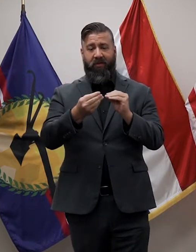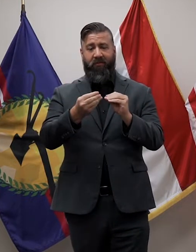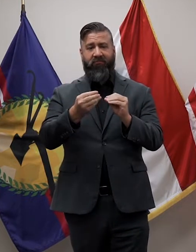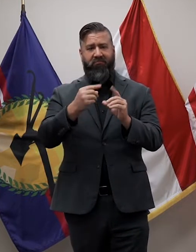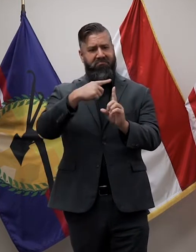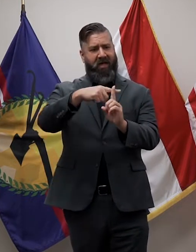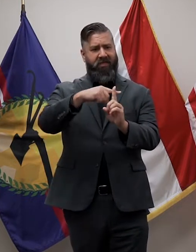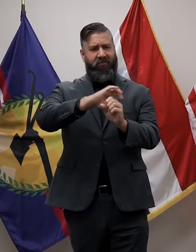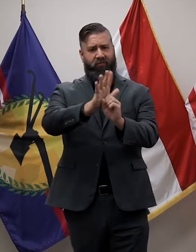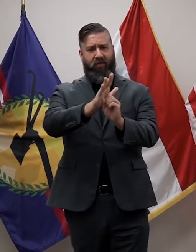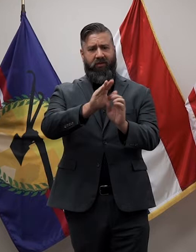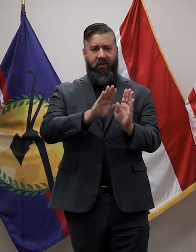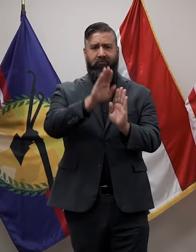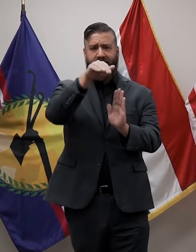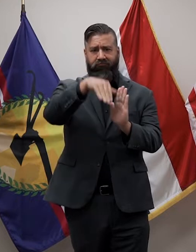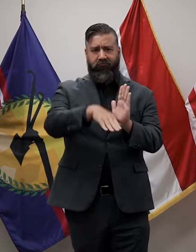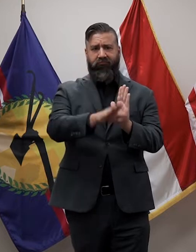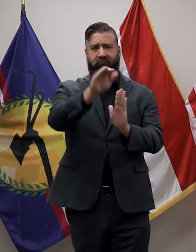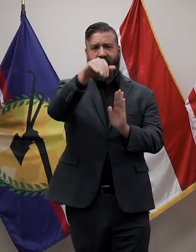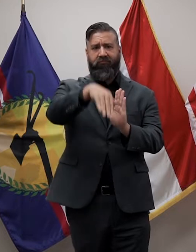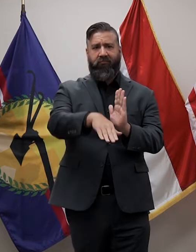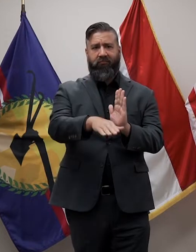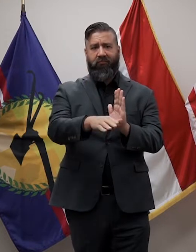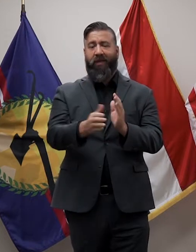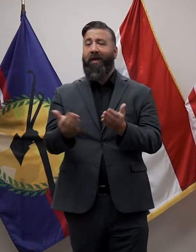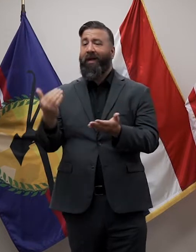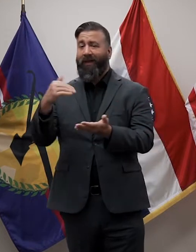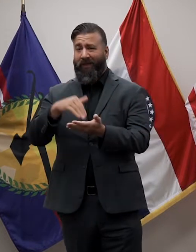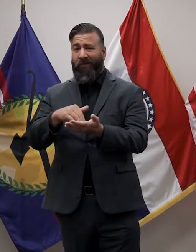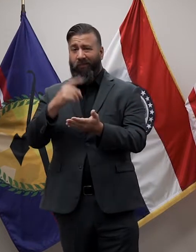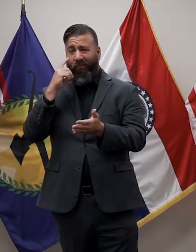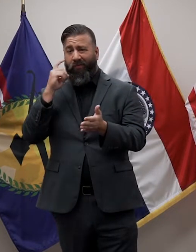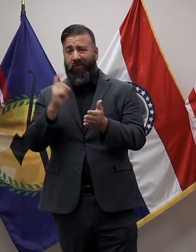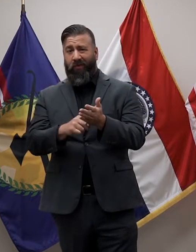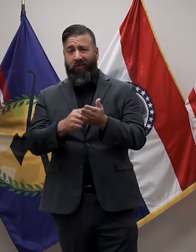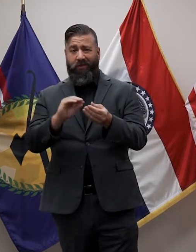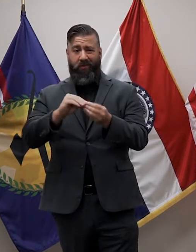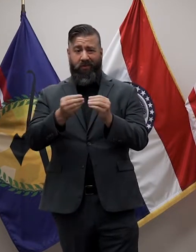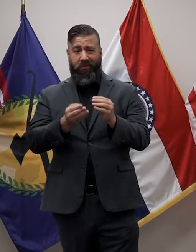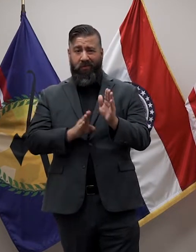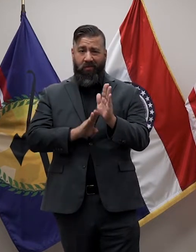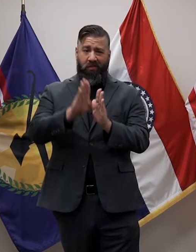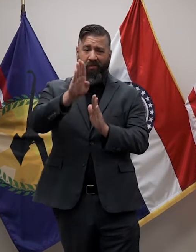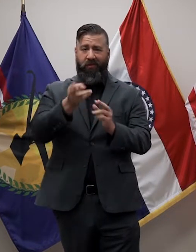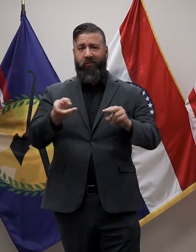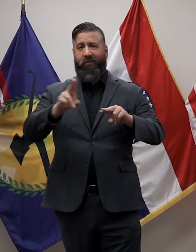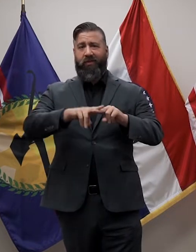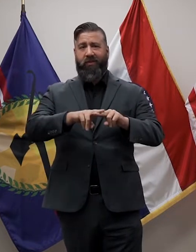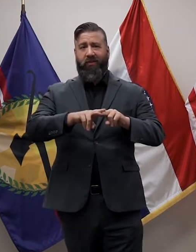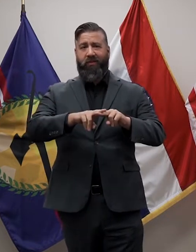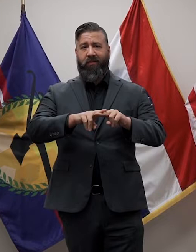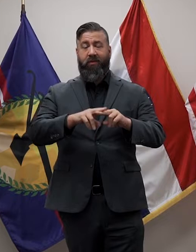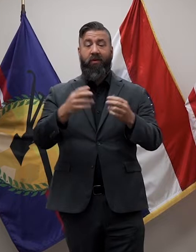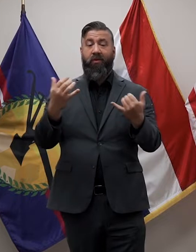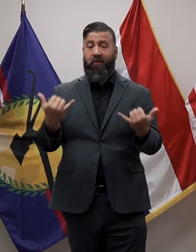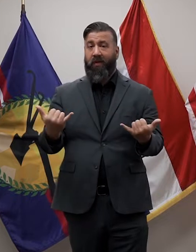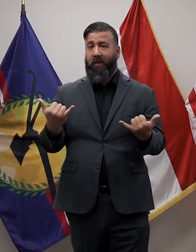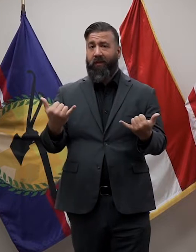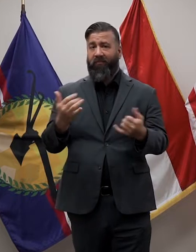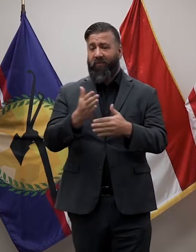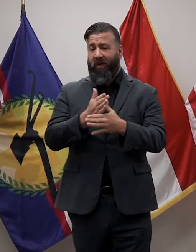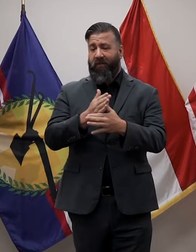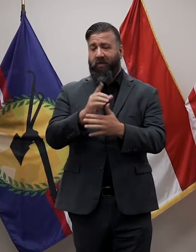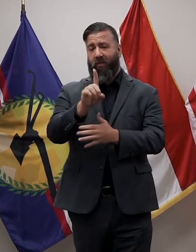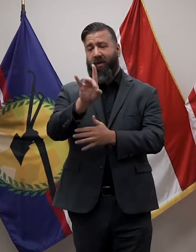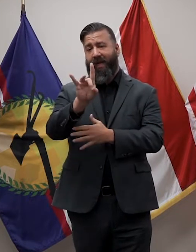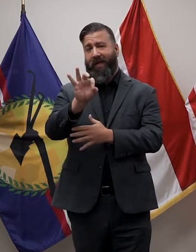cases ebb and flow, and we are again seeing a concerning increase in cases. As of today, we're averaging 189